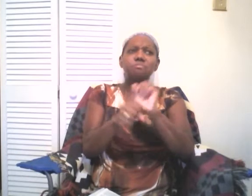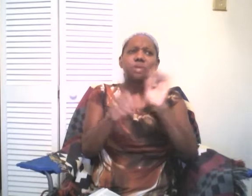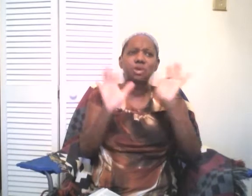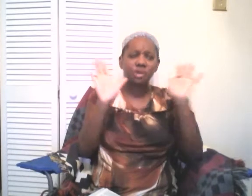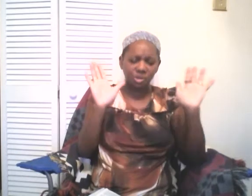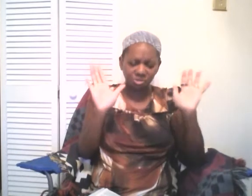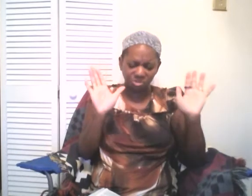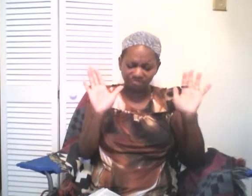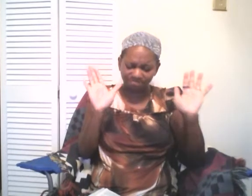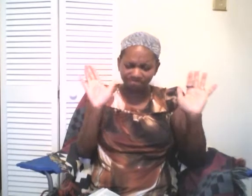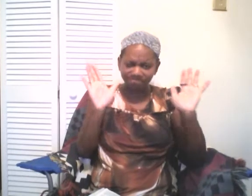miracles.